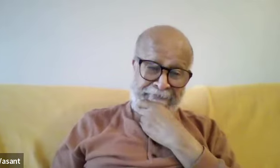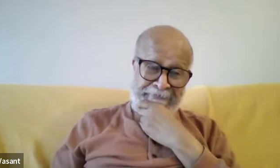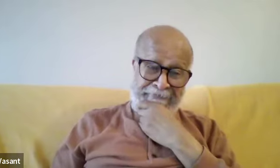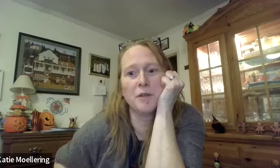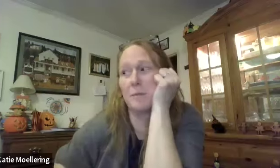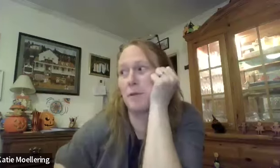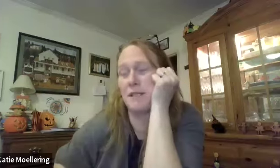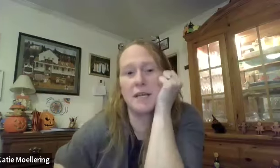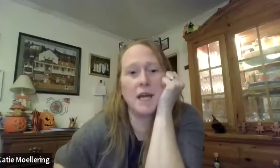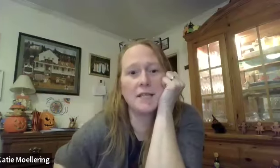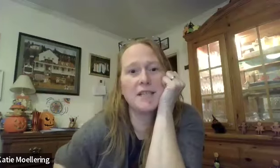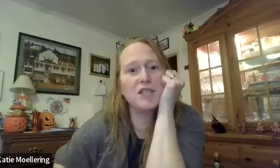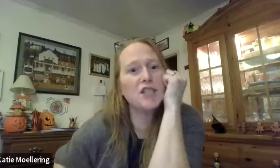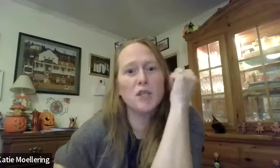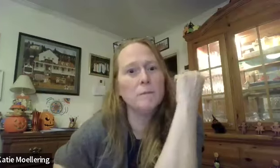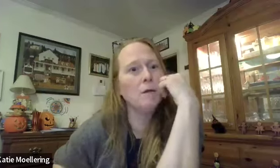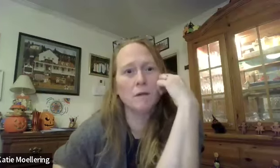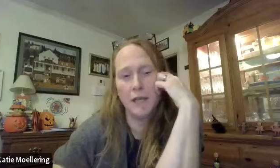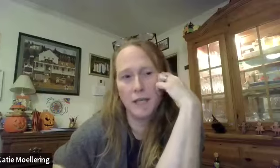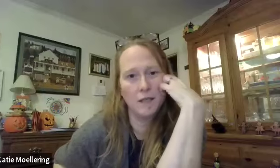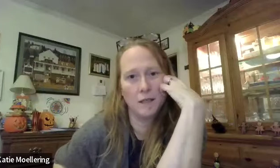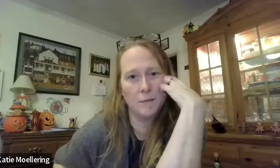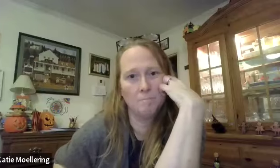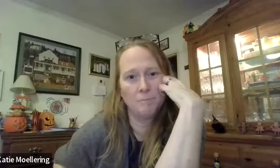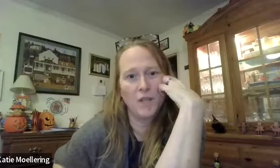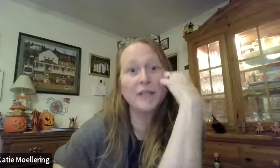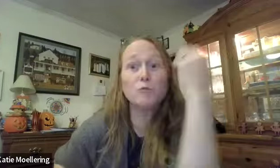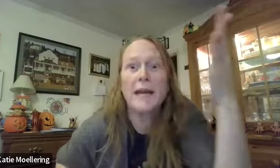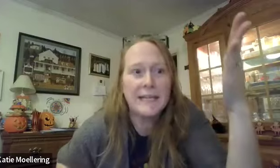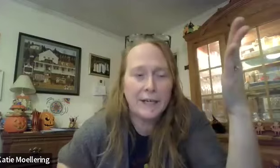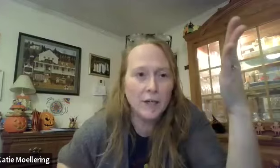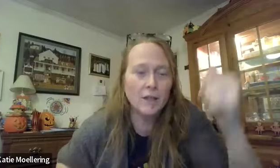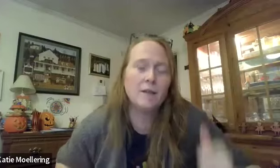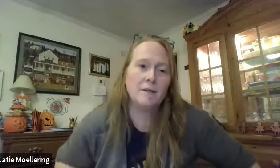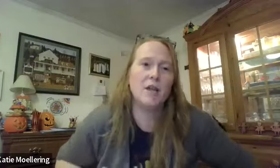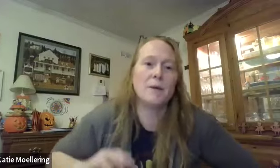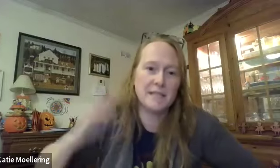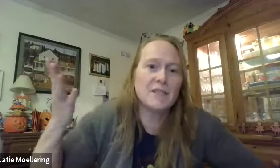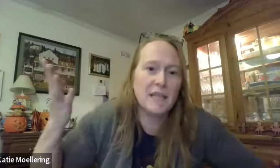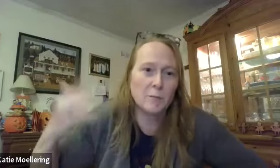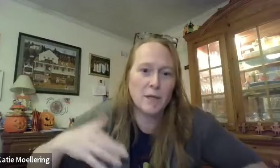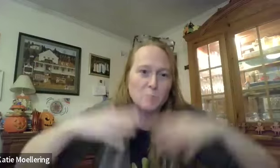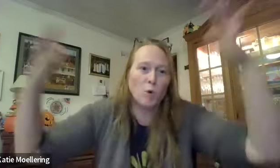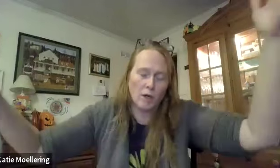my shoulder about mooses, I guess. I just assumed they were like reindeer. No, it sounds like they're much